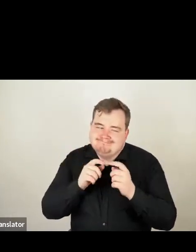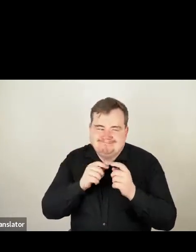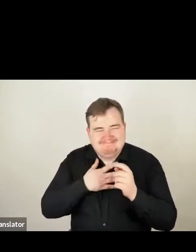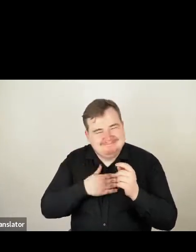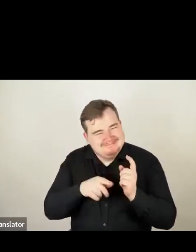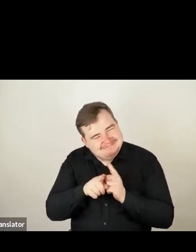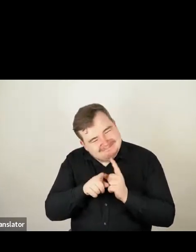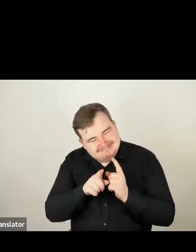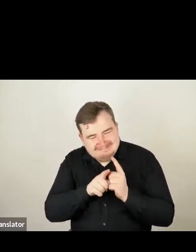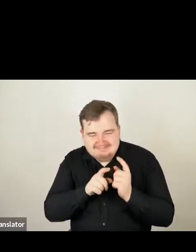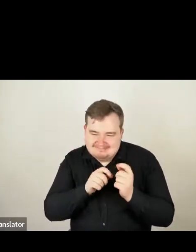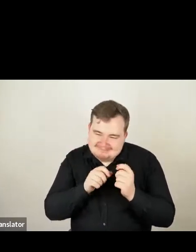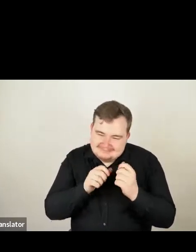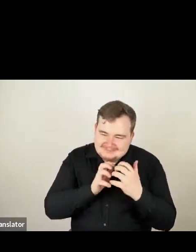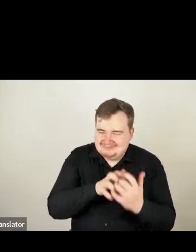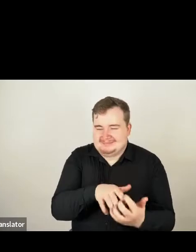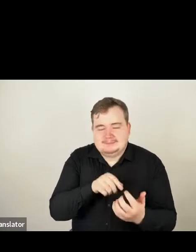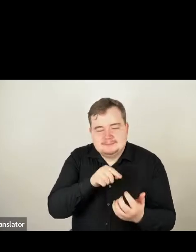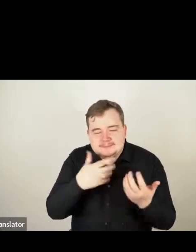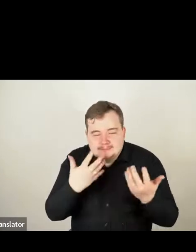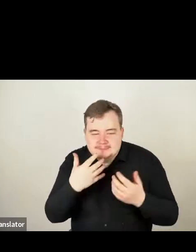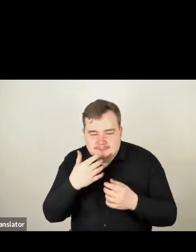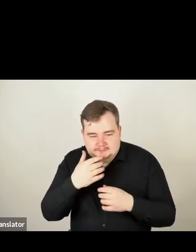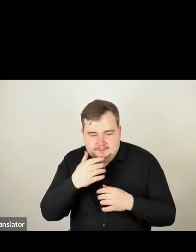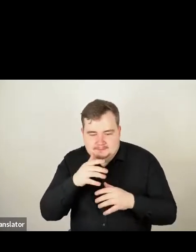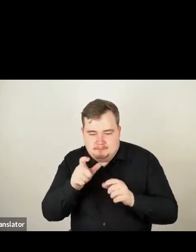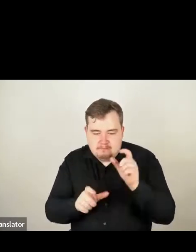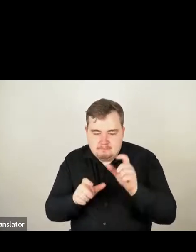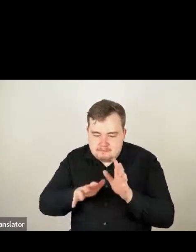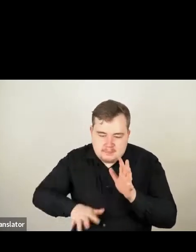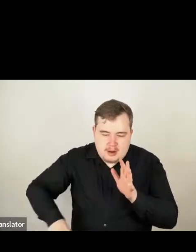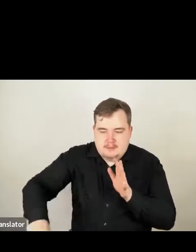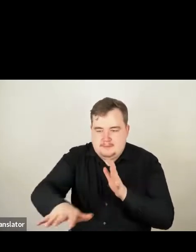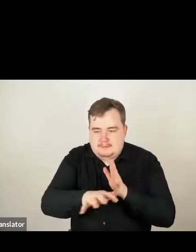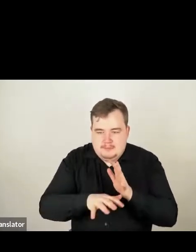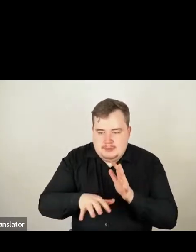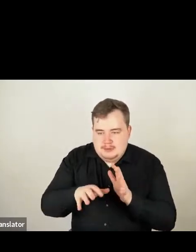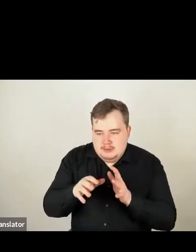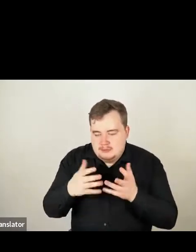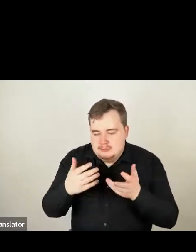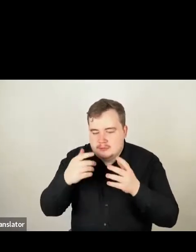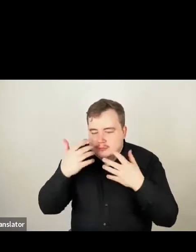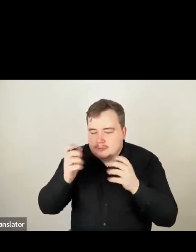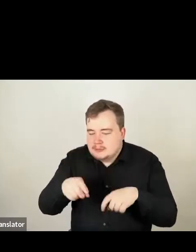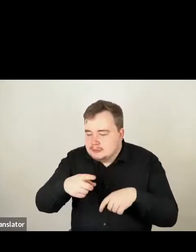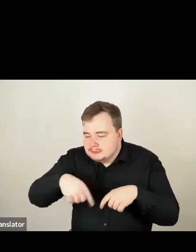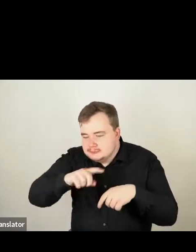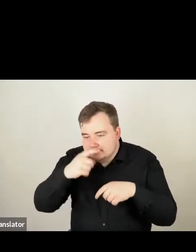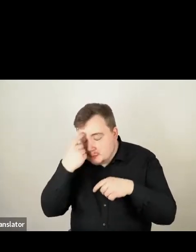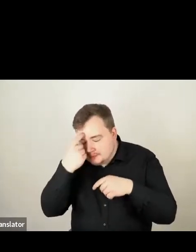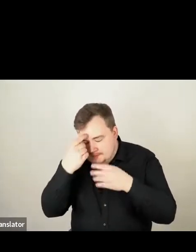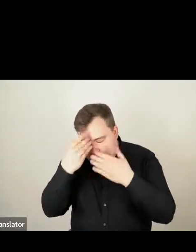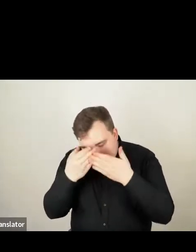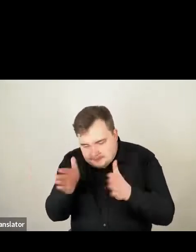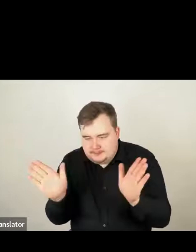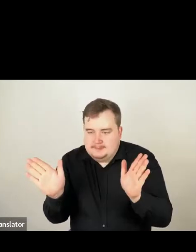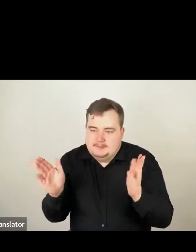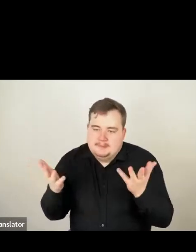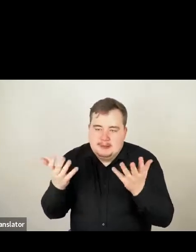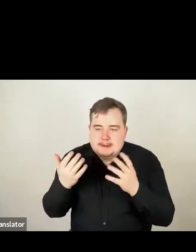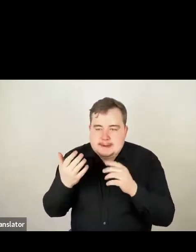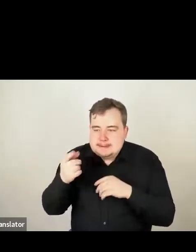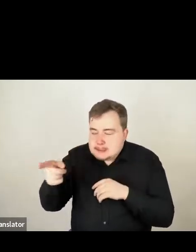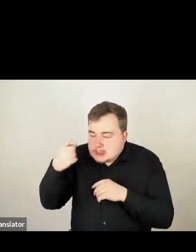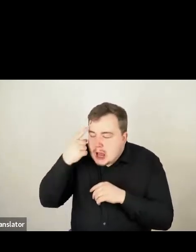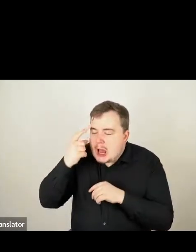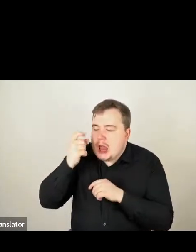society which should be more open to understand and to accept the equality